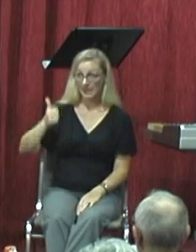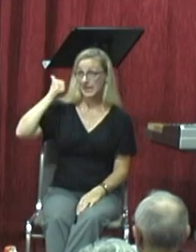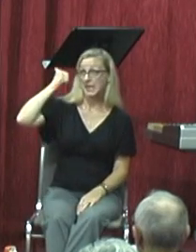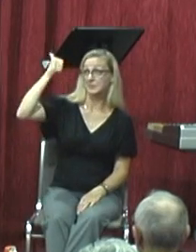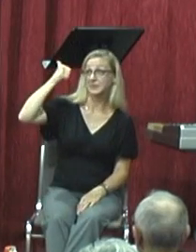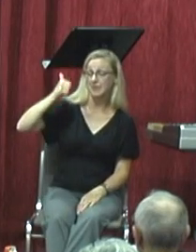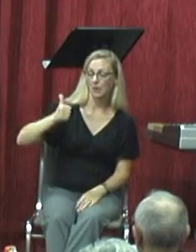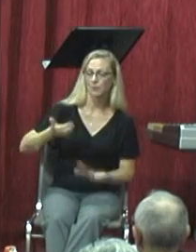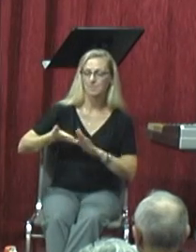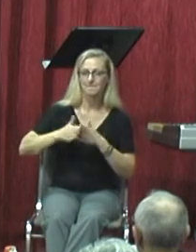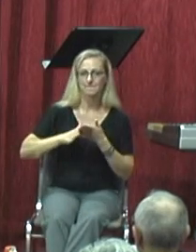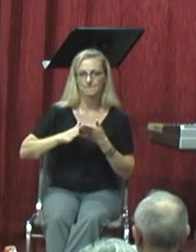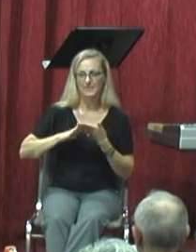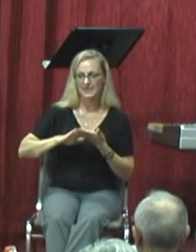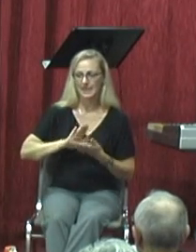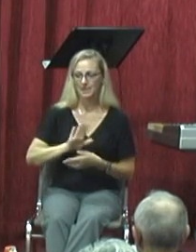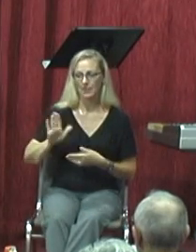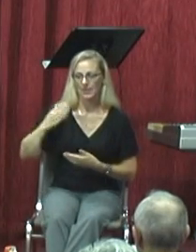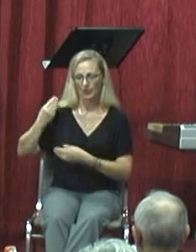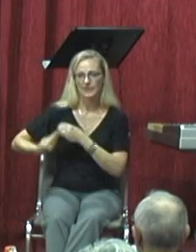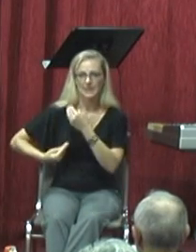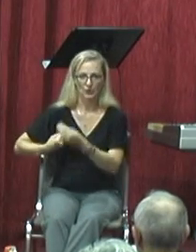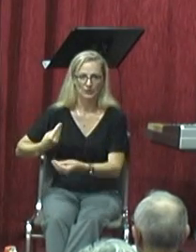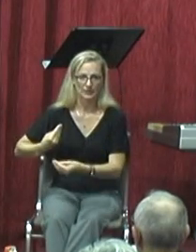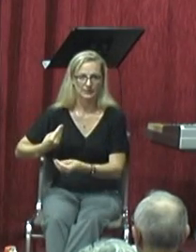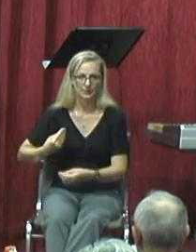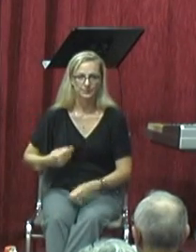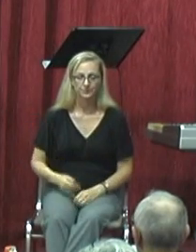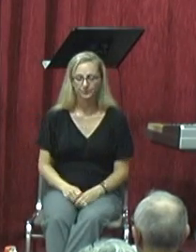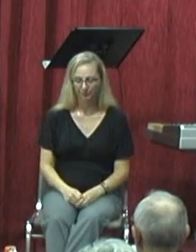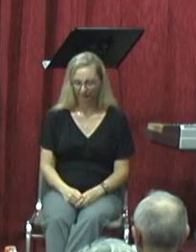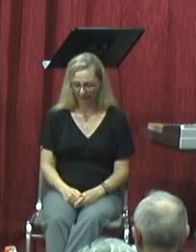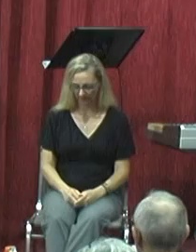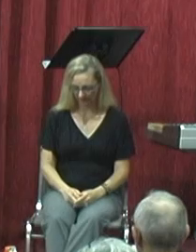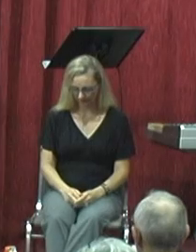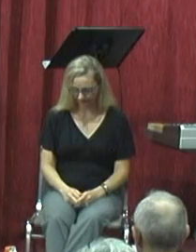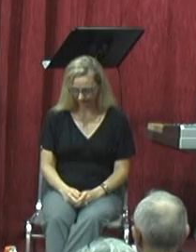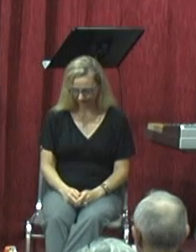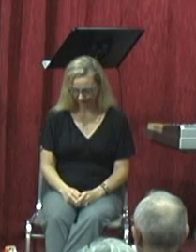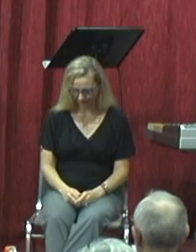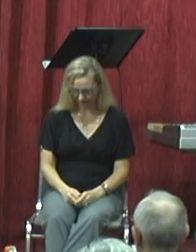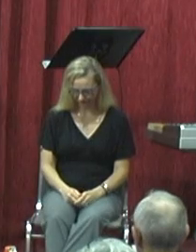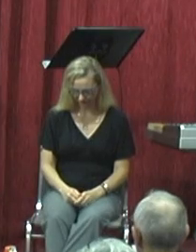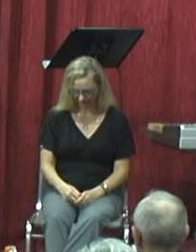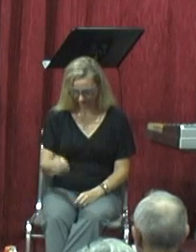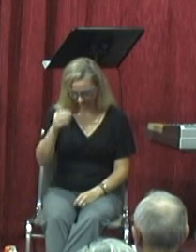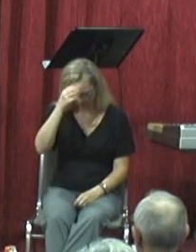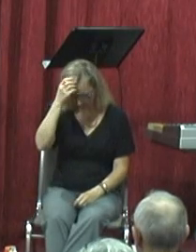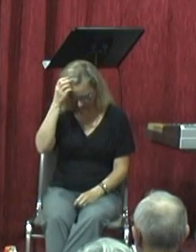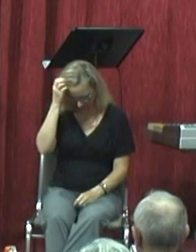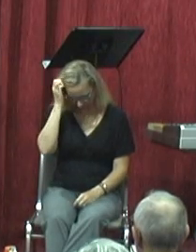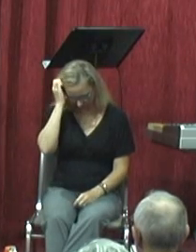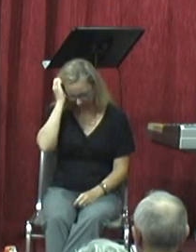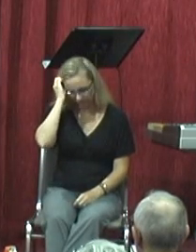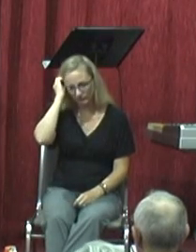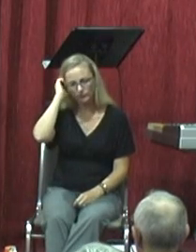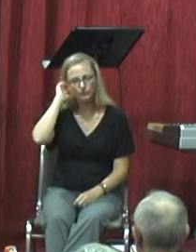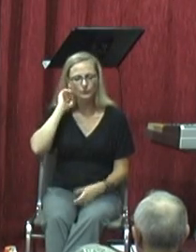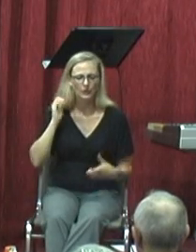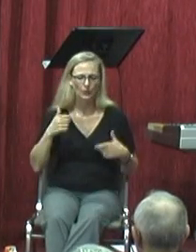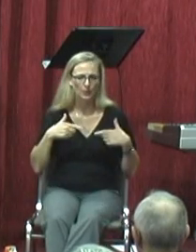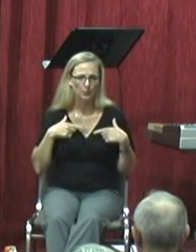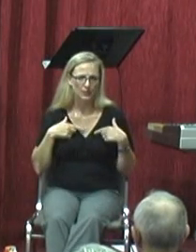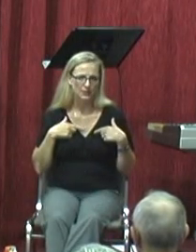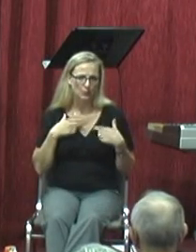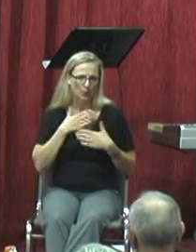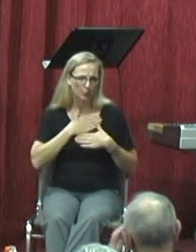So that's another privilege of the Kohanim. And a big one that I saw there was the Kohanim were